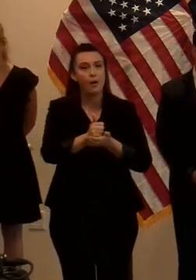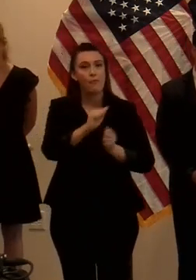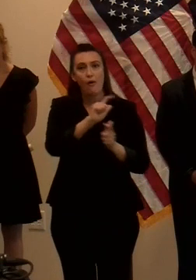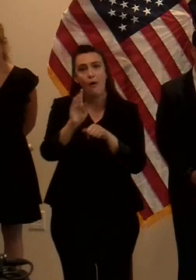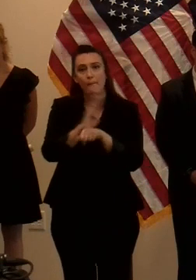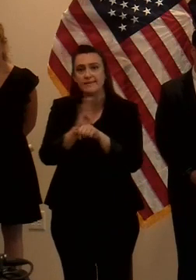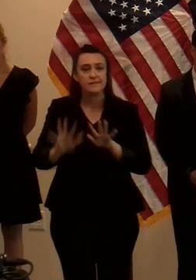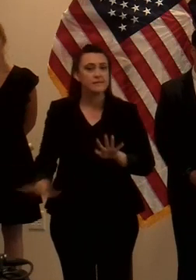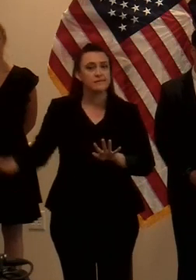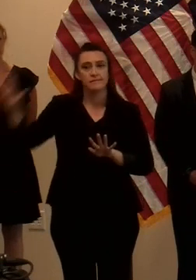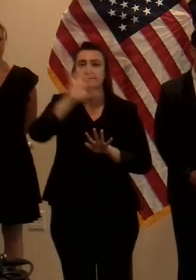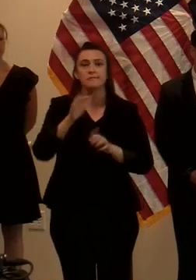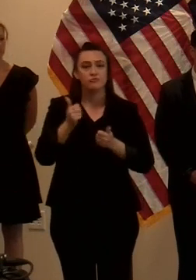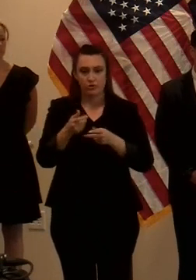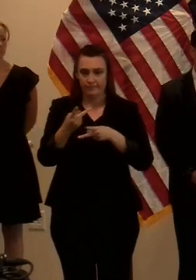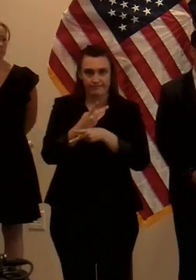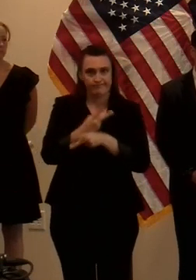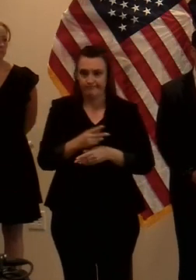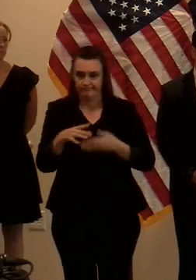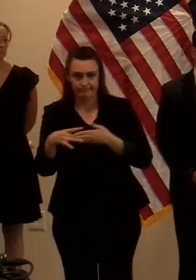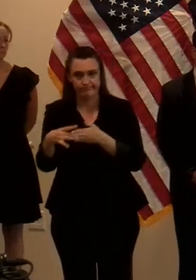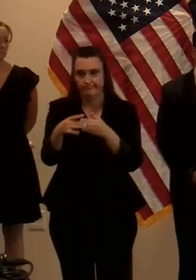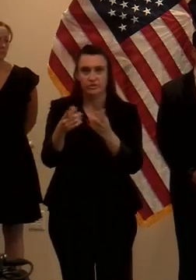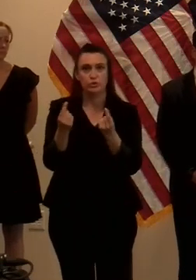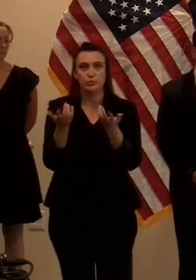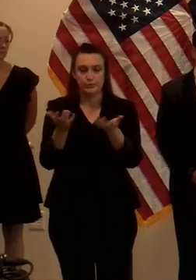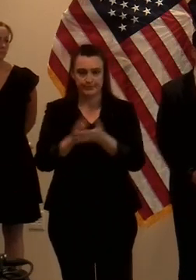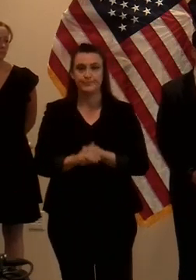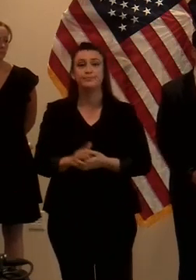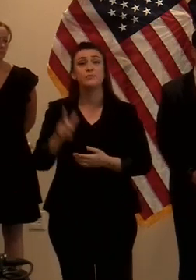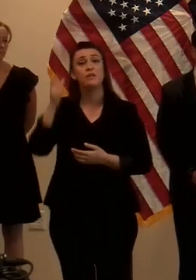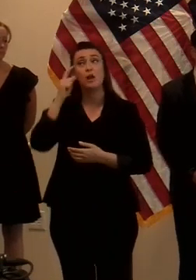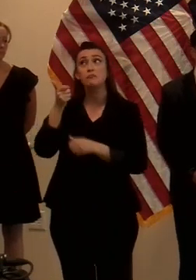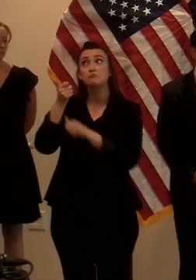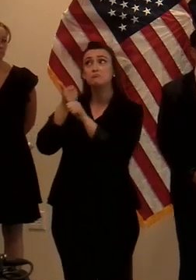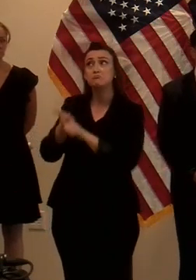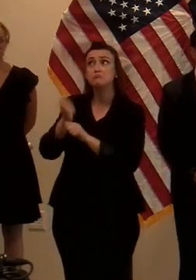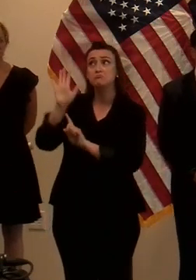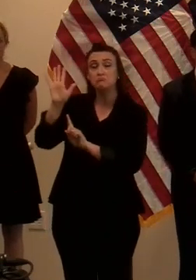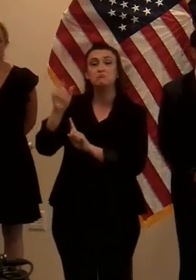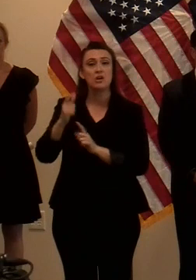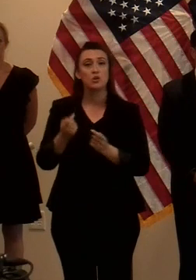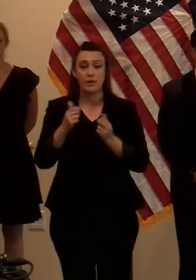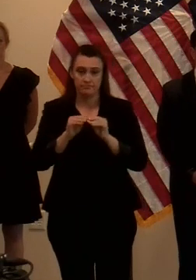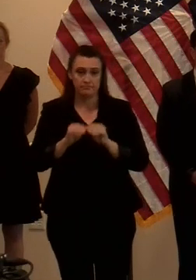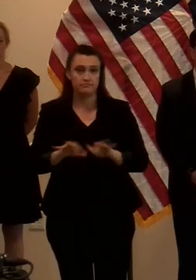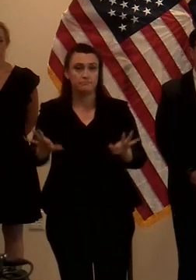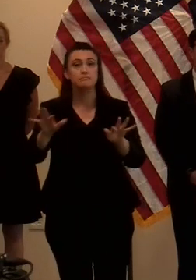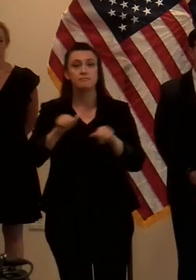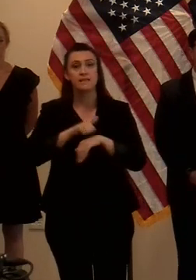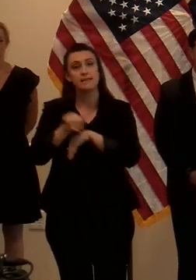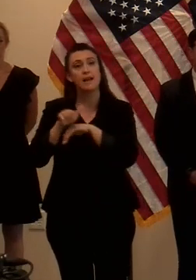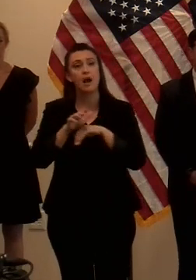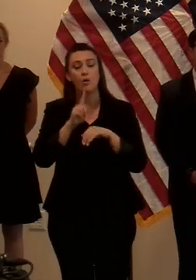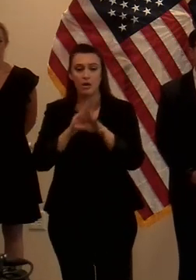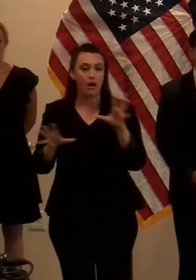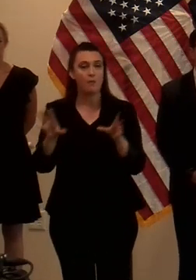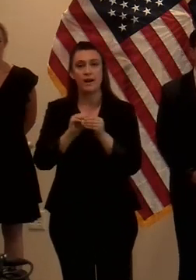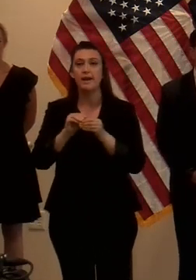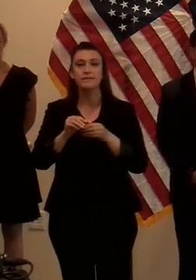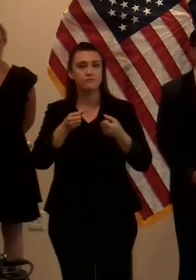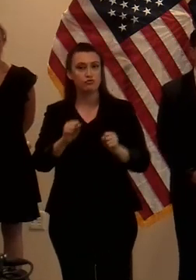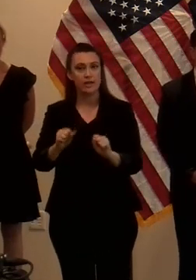this crisis. Under Governor Ducey's leadership, the ACA quickly deployed a comprehensive and intentional